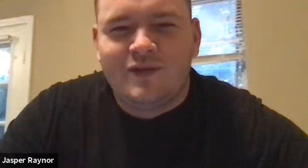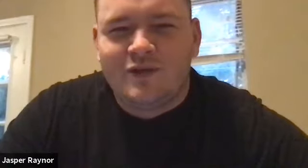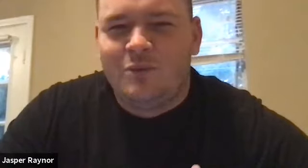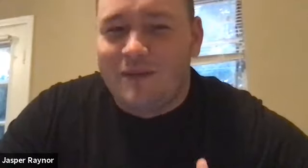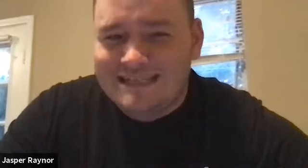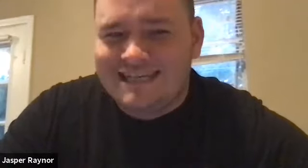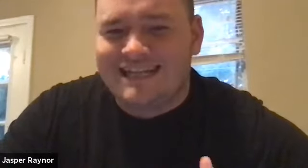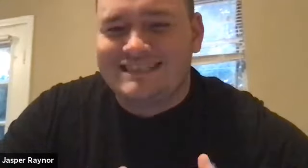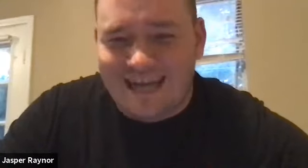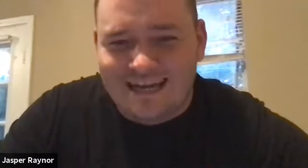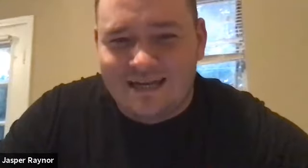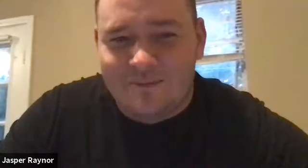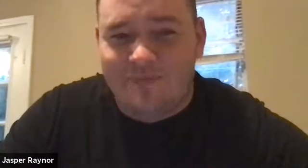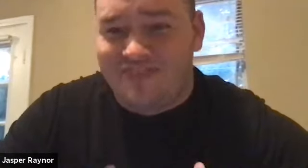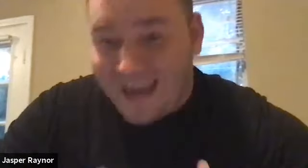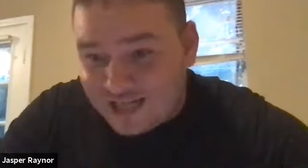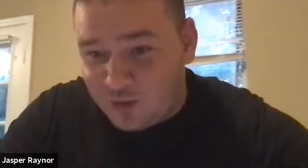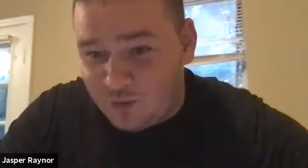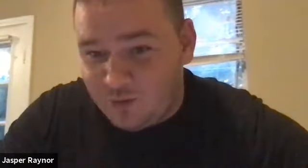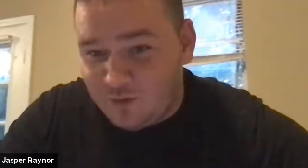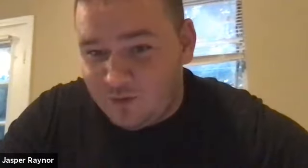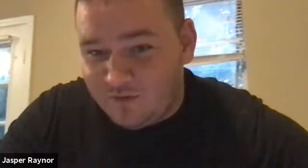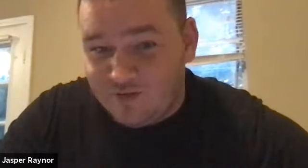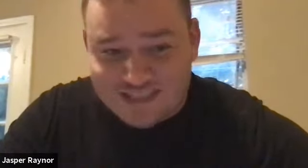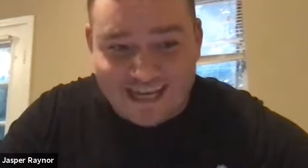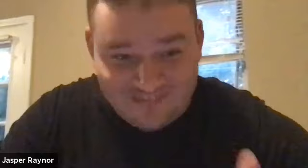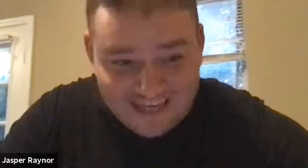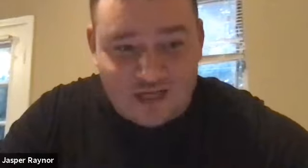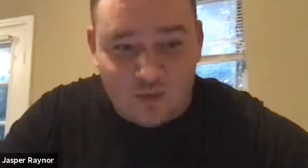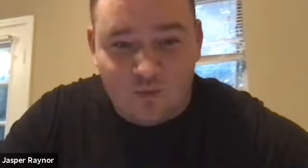You're basically telling them thank you for saying thank you.